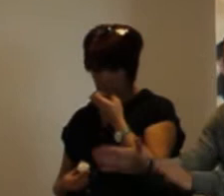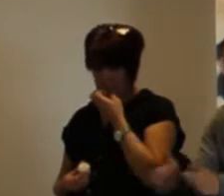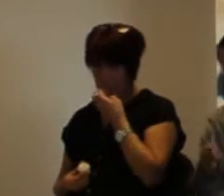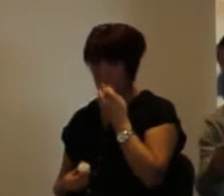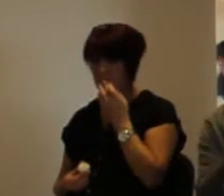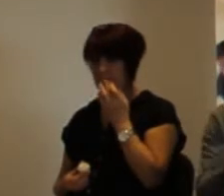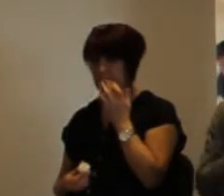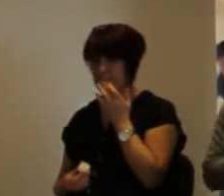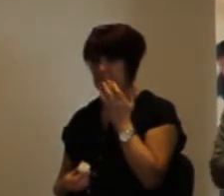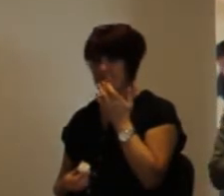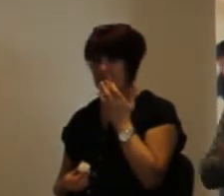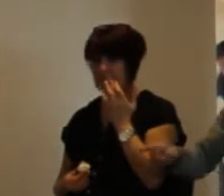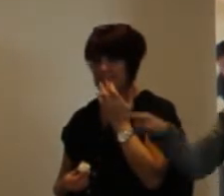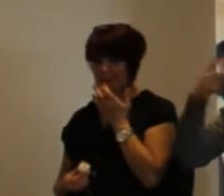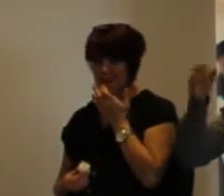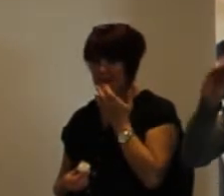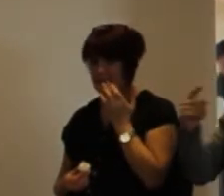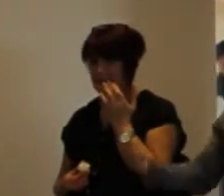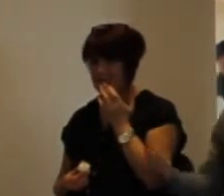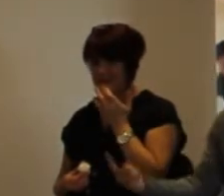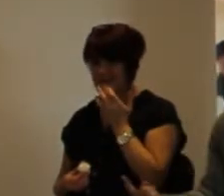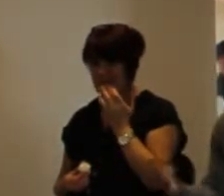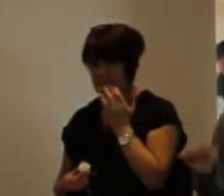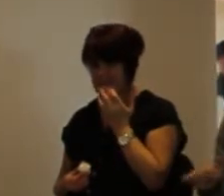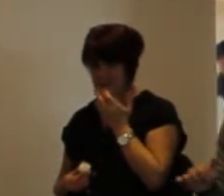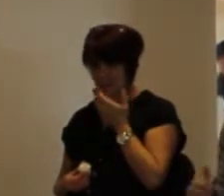time perhaps to support that learner.